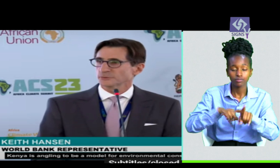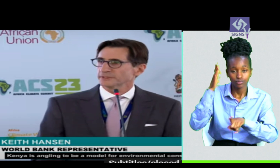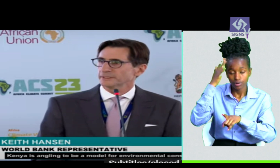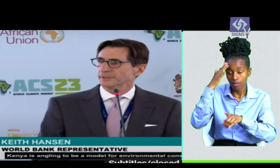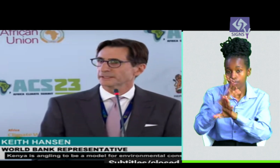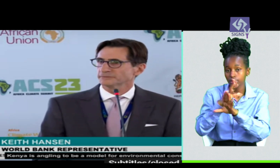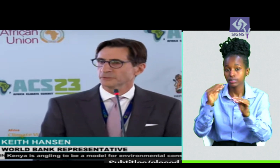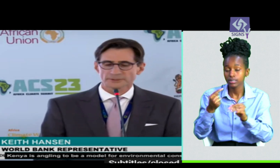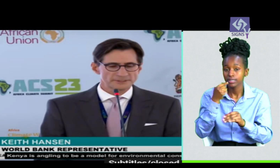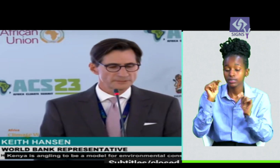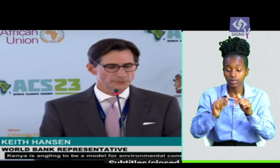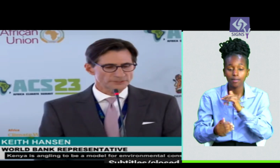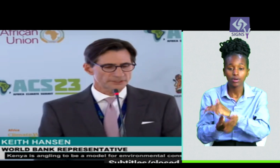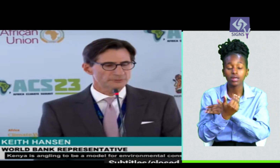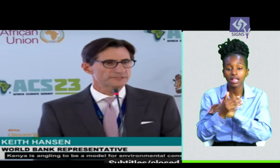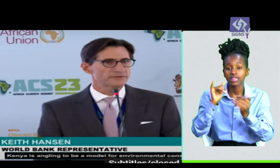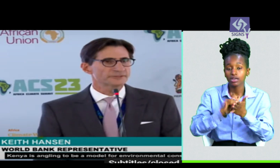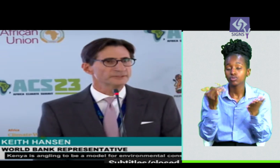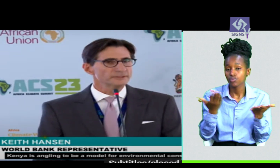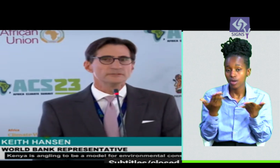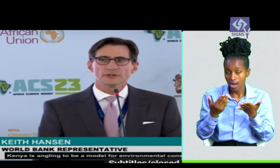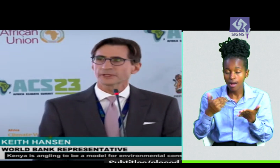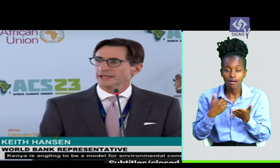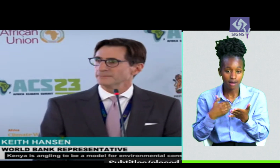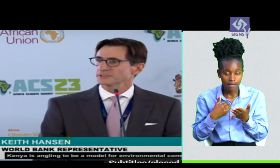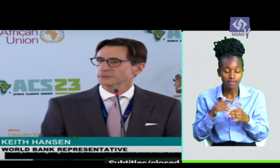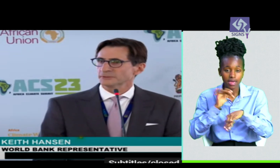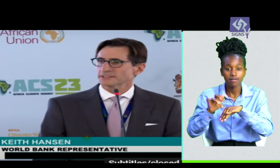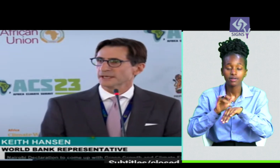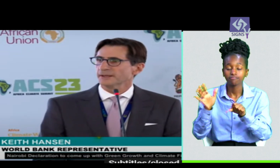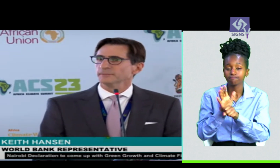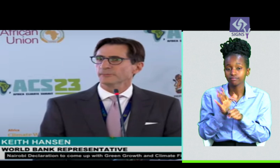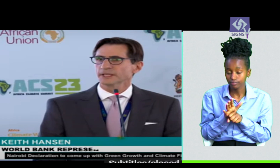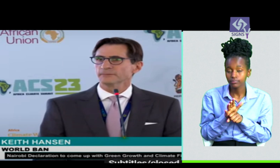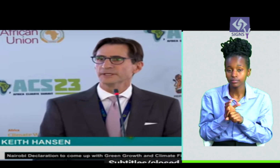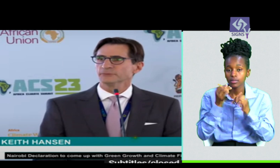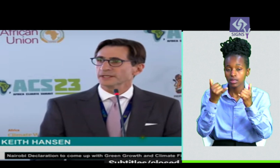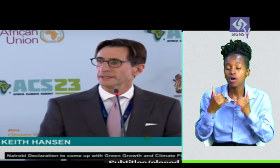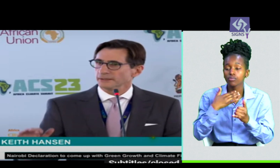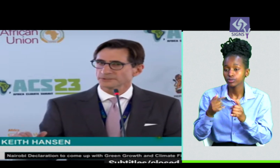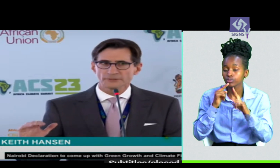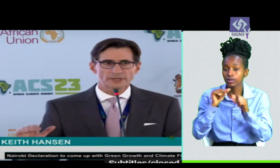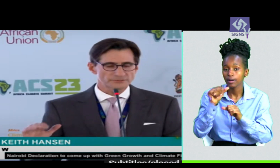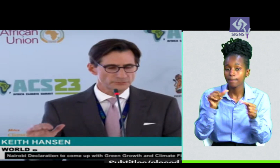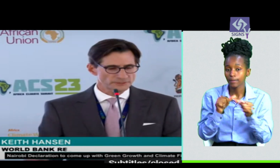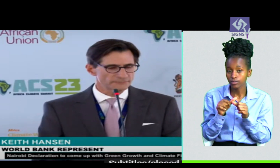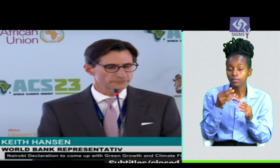that is where the impact, of course, is most acutely felt. FLOCA aims to redress that by bringing money right down to the grassroots